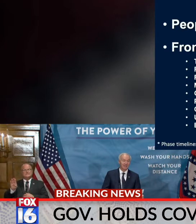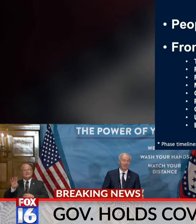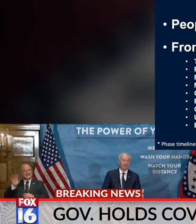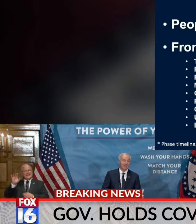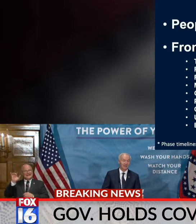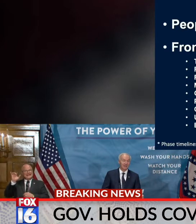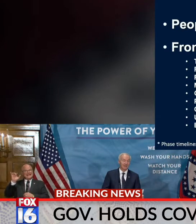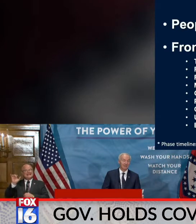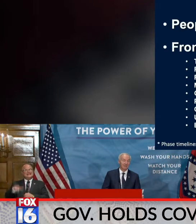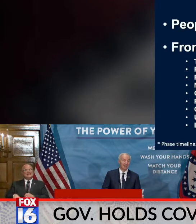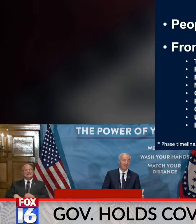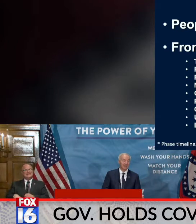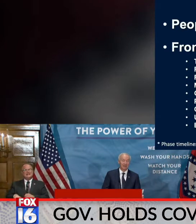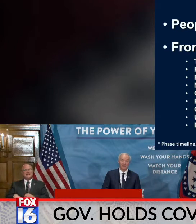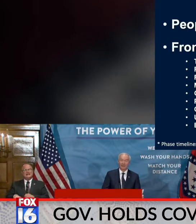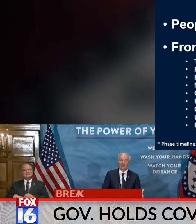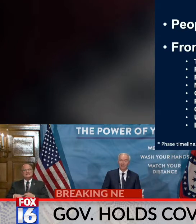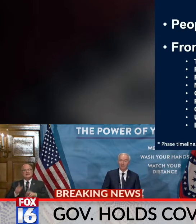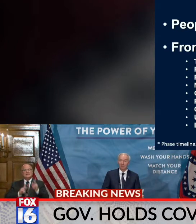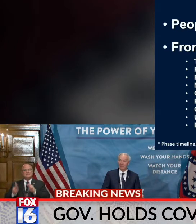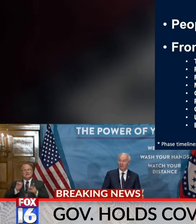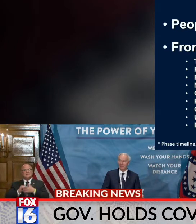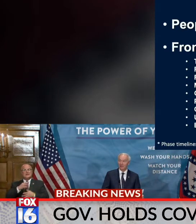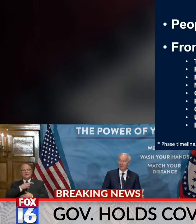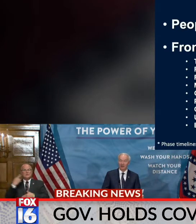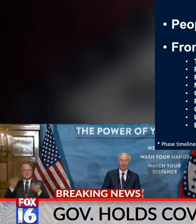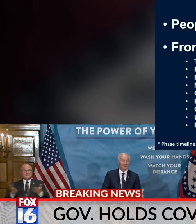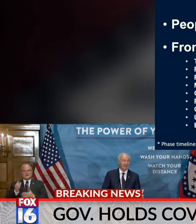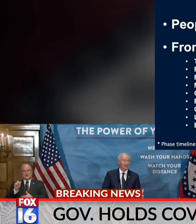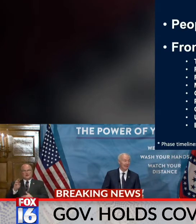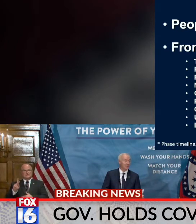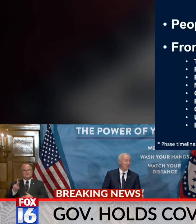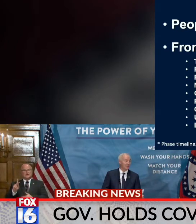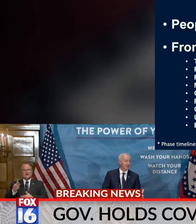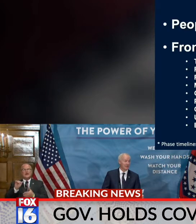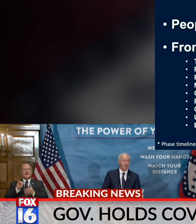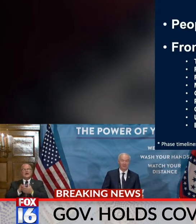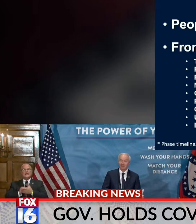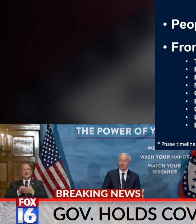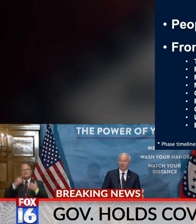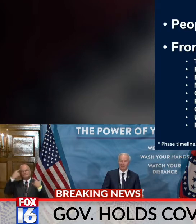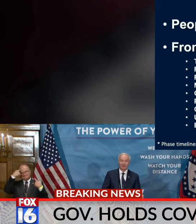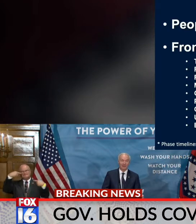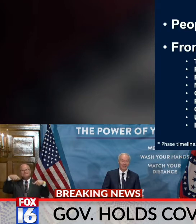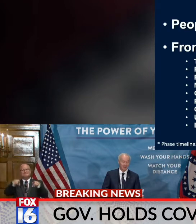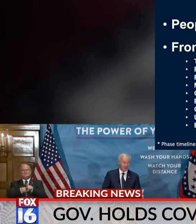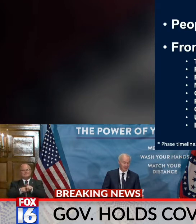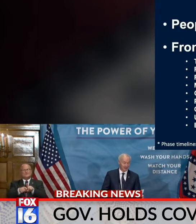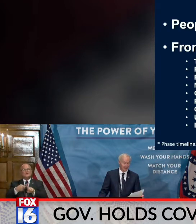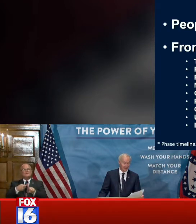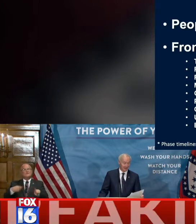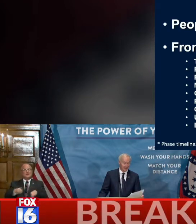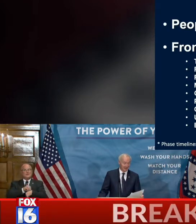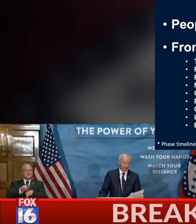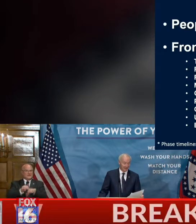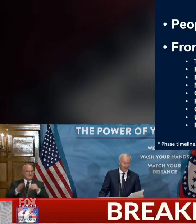is the population that's at risk in Arkansas. That was the consensus from our health advisors